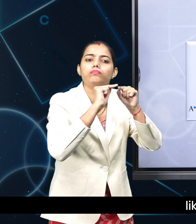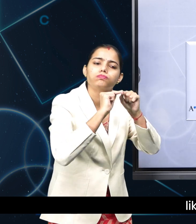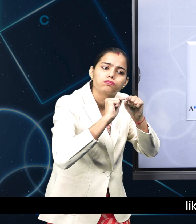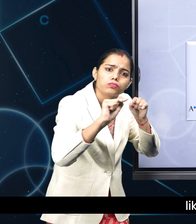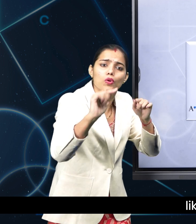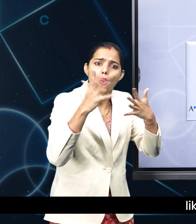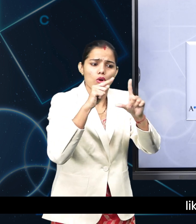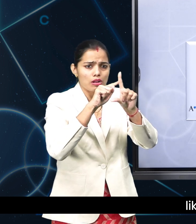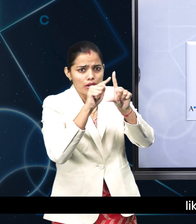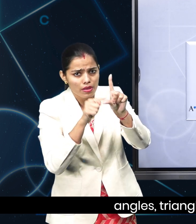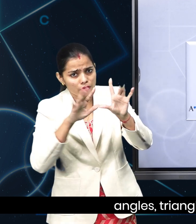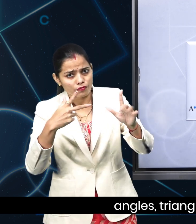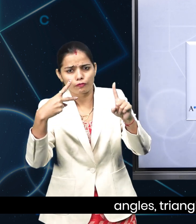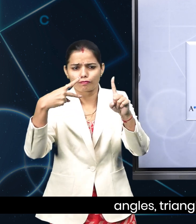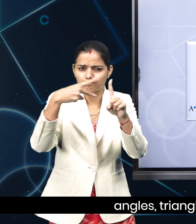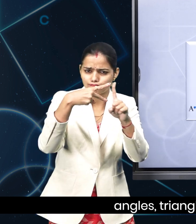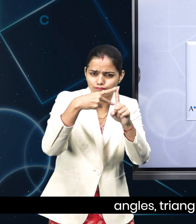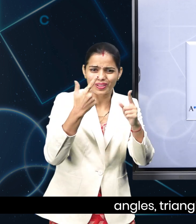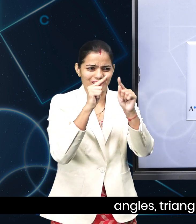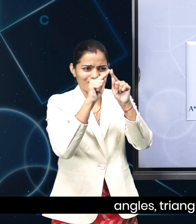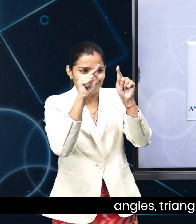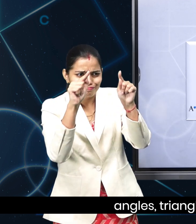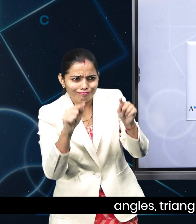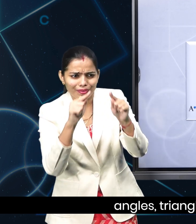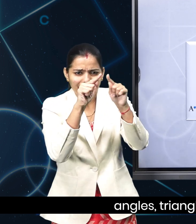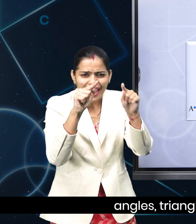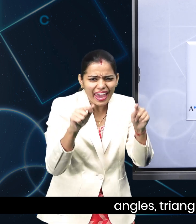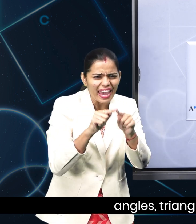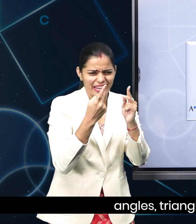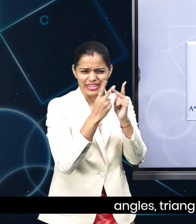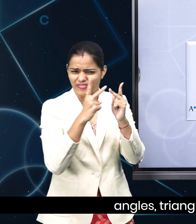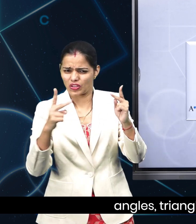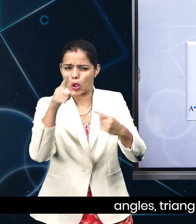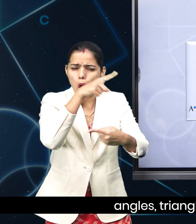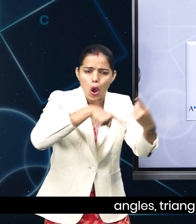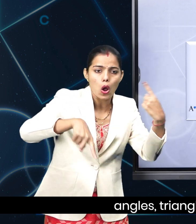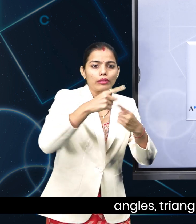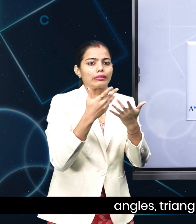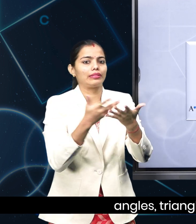line segments, angles, triangles, polygons, and circles,